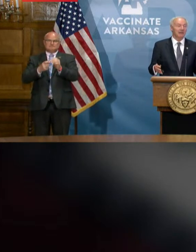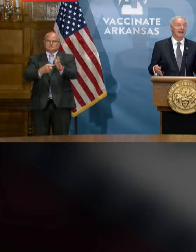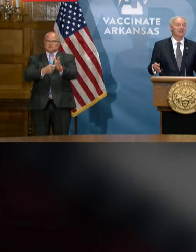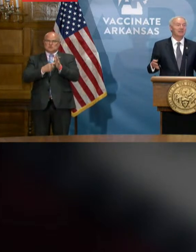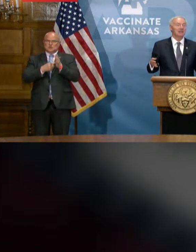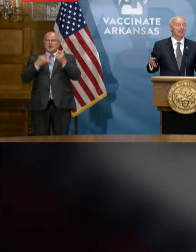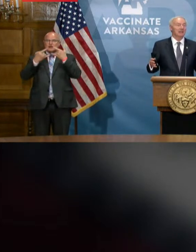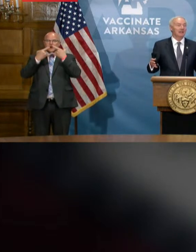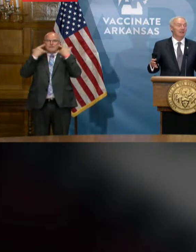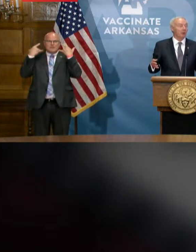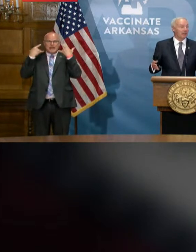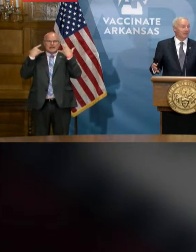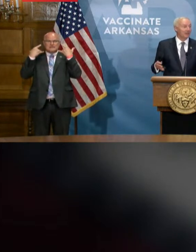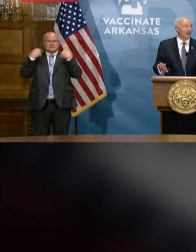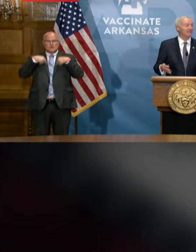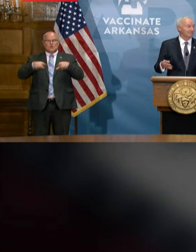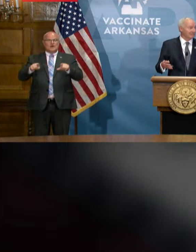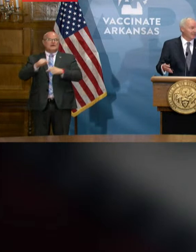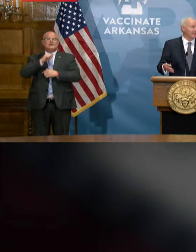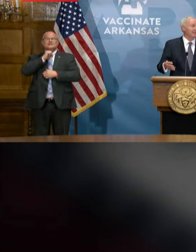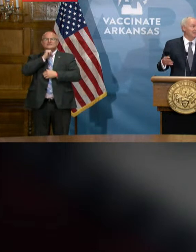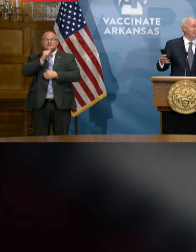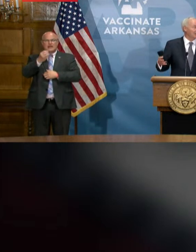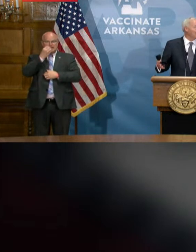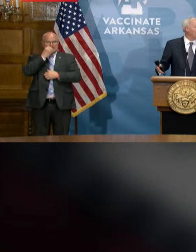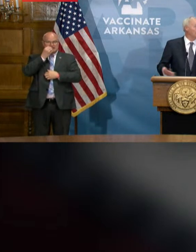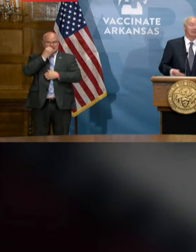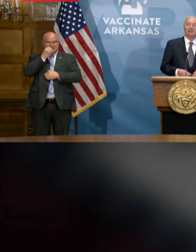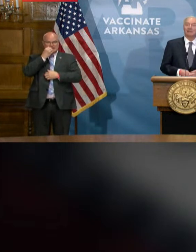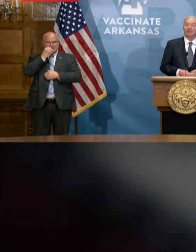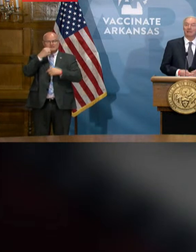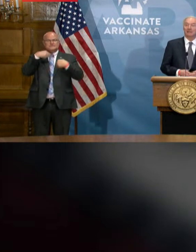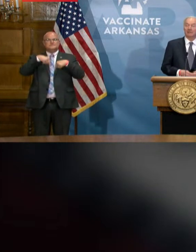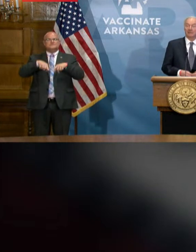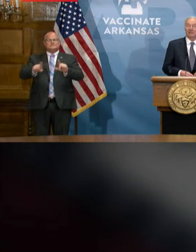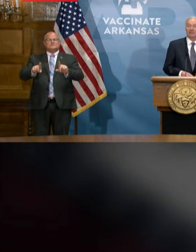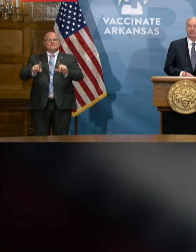require a mask while they're not eating